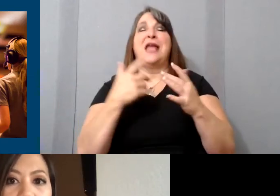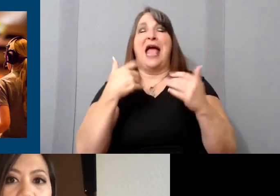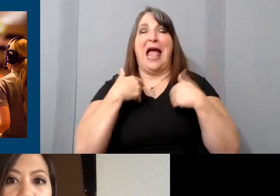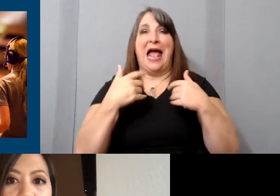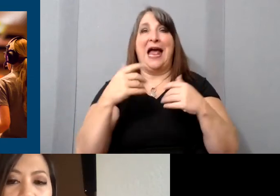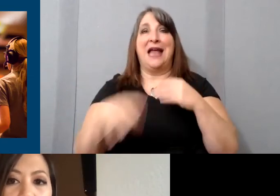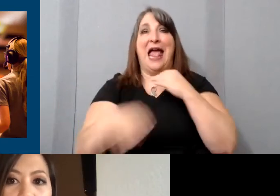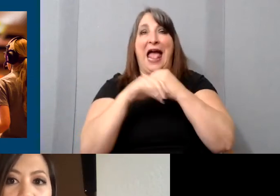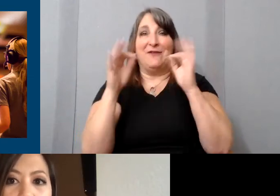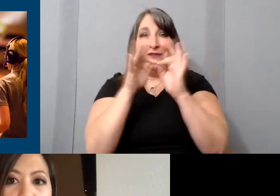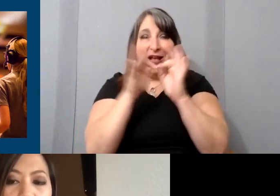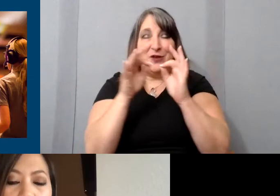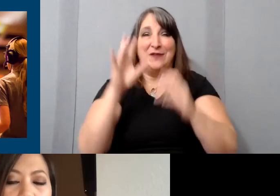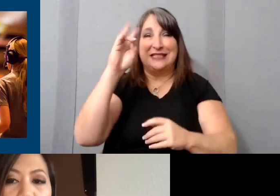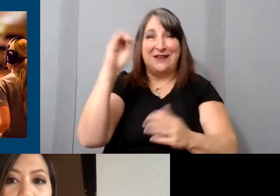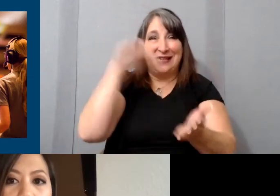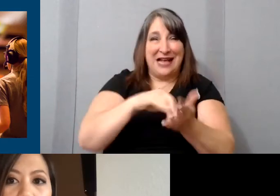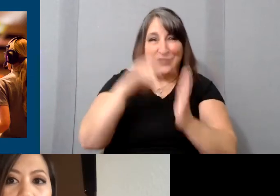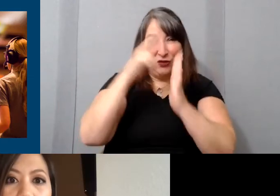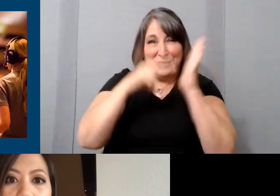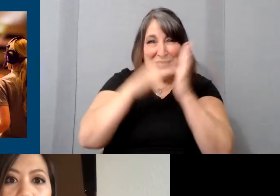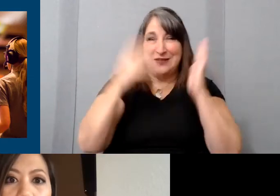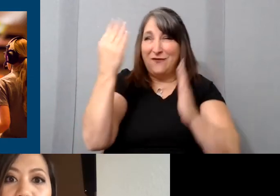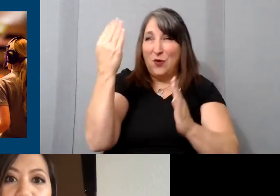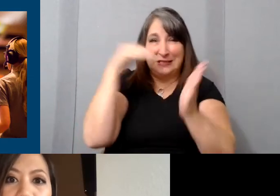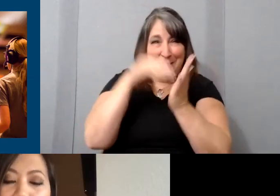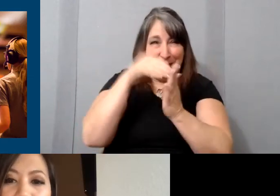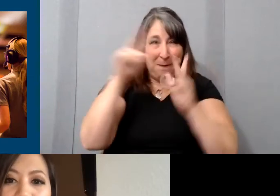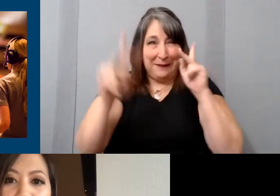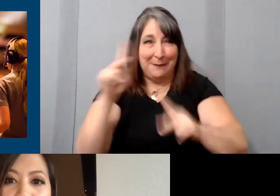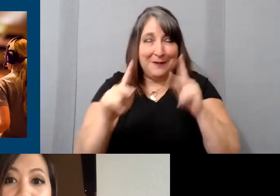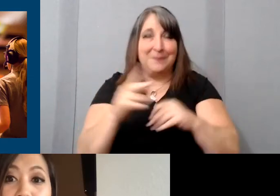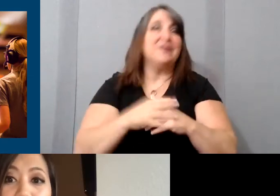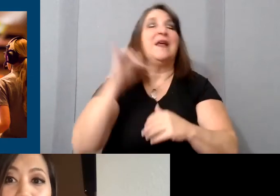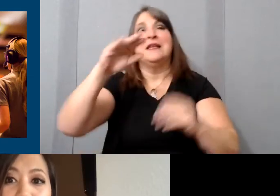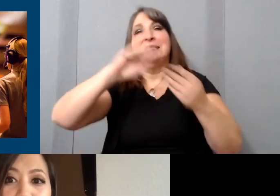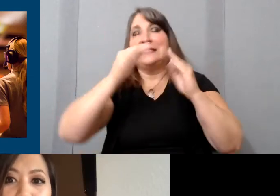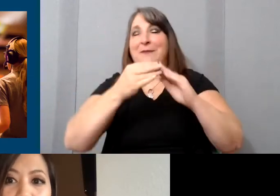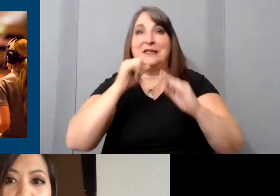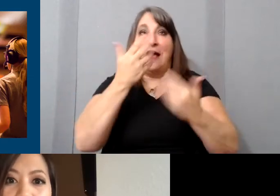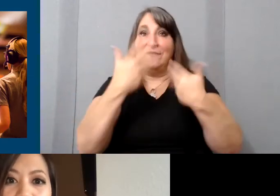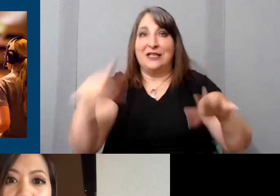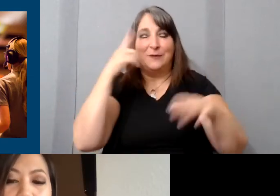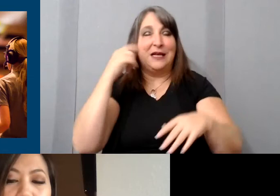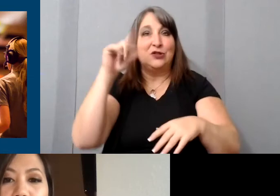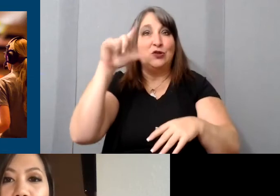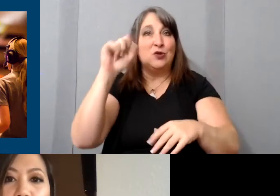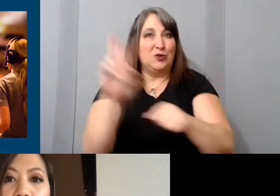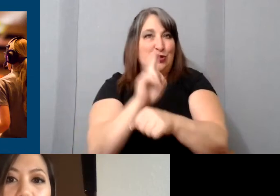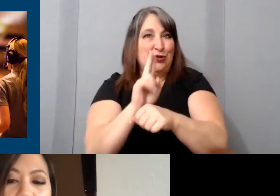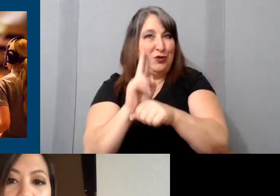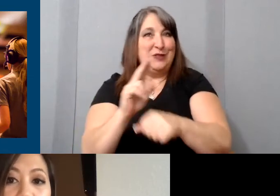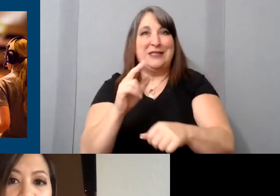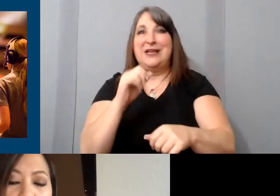than 70,000 with a viewership, readership of about 14 million. And please note that this number is actually incomplete because the tools we were using couldn't completely and